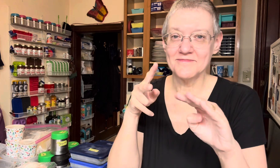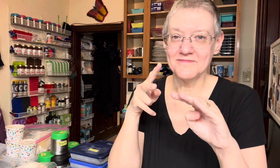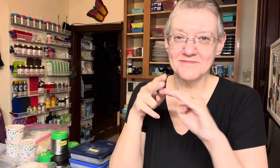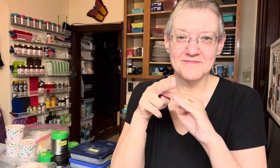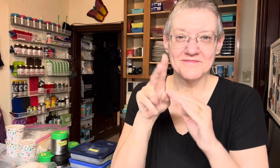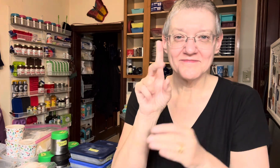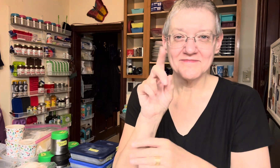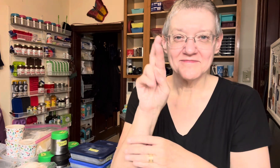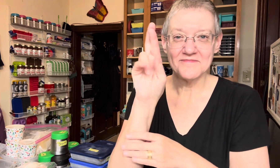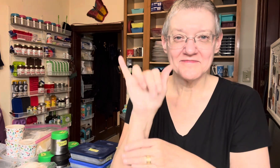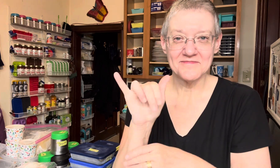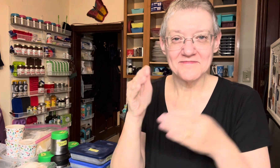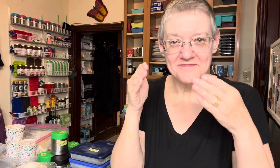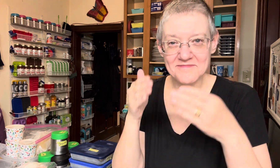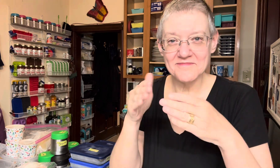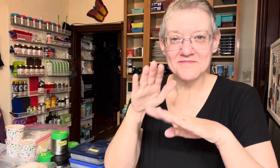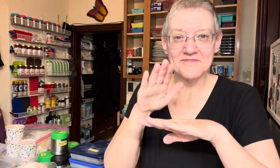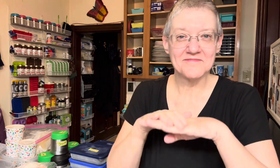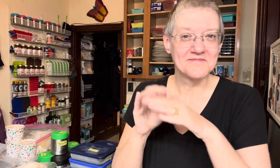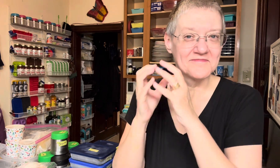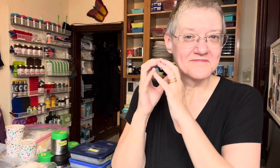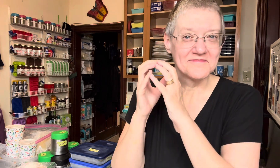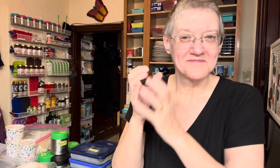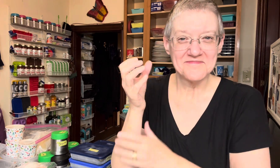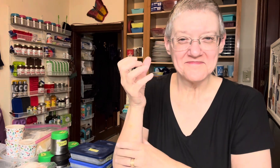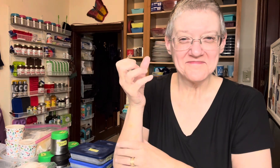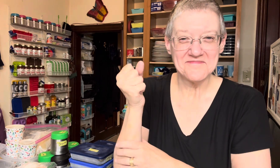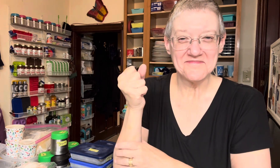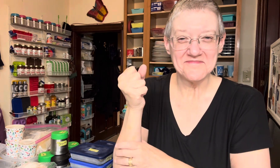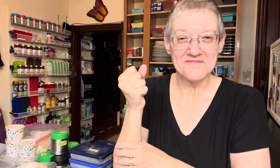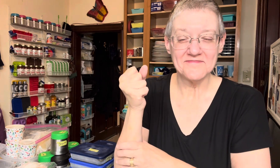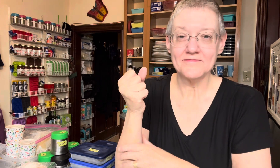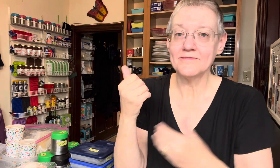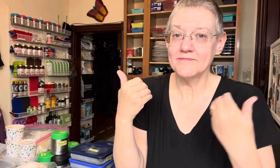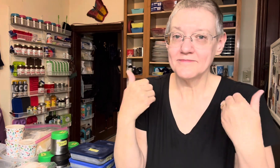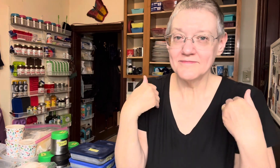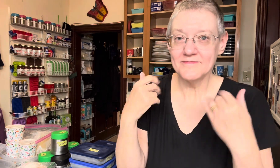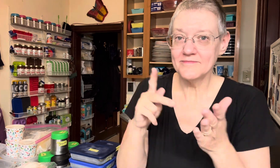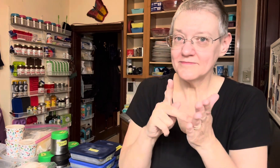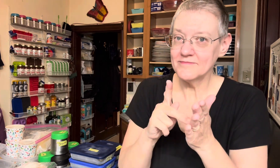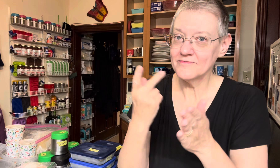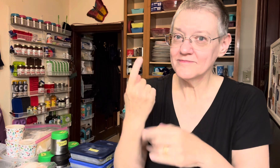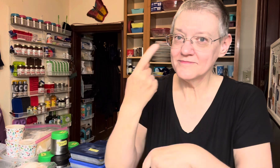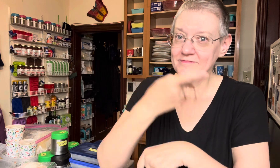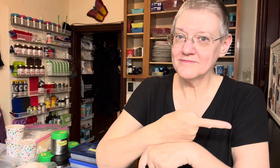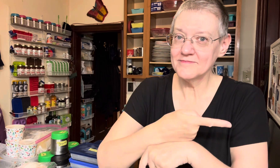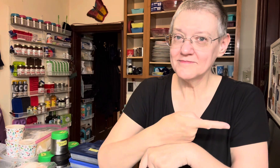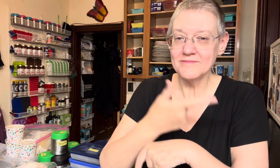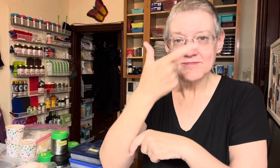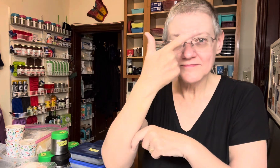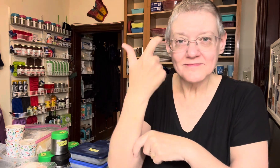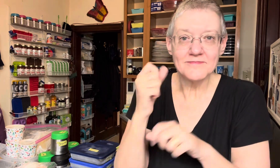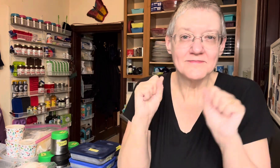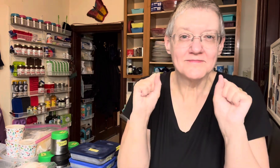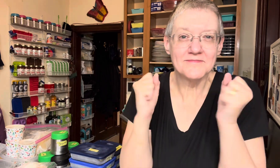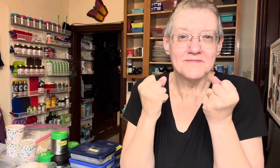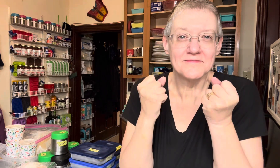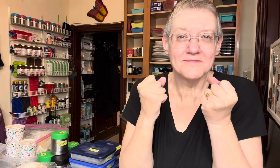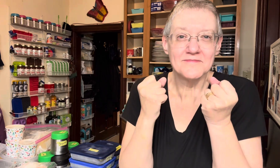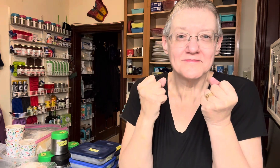And finally, after years, I gave up dairy, so I focus on coconut milk. Right now, I'm having coffee